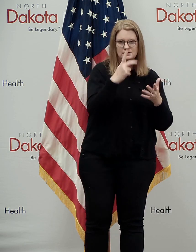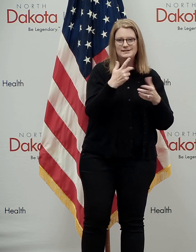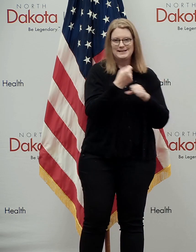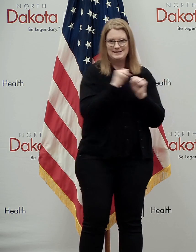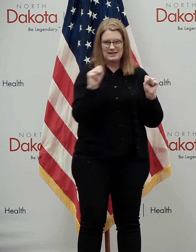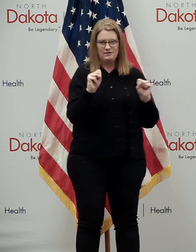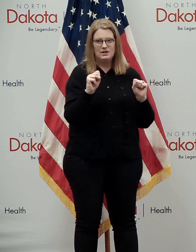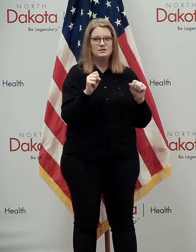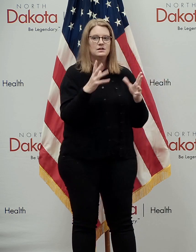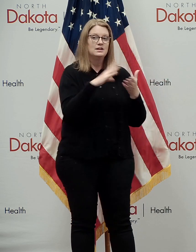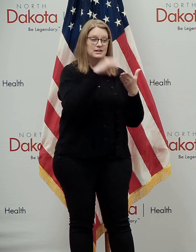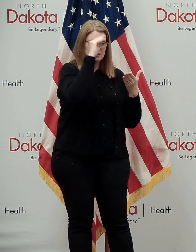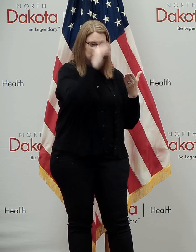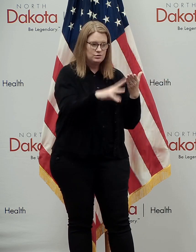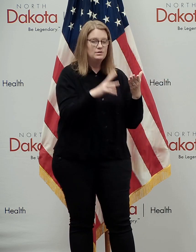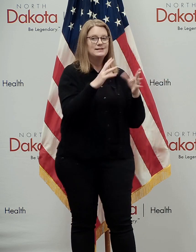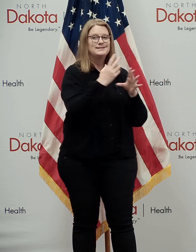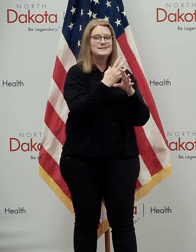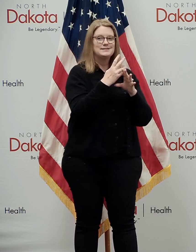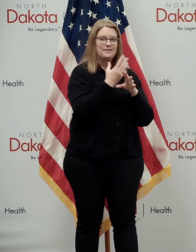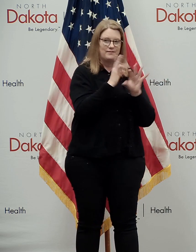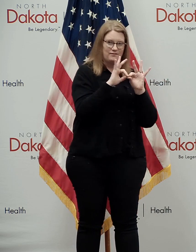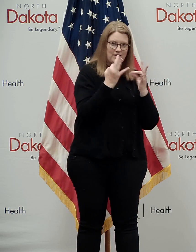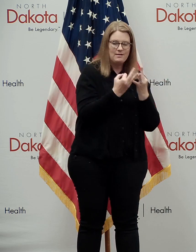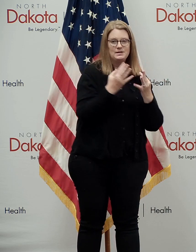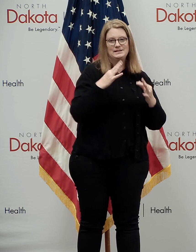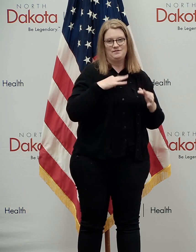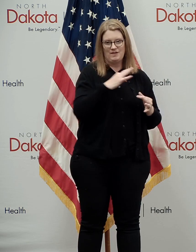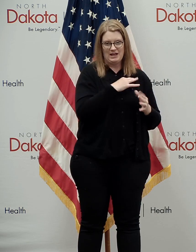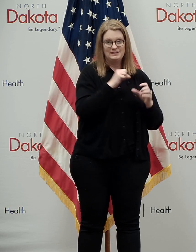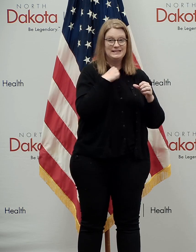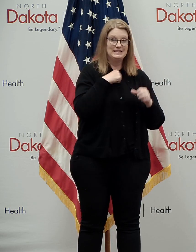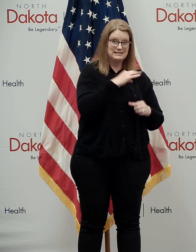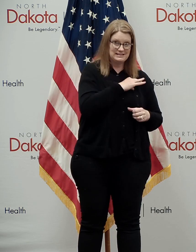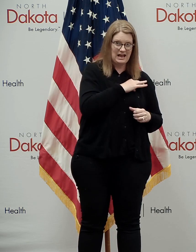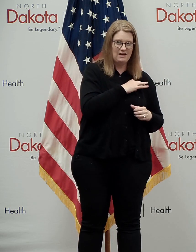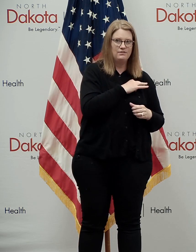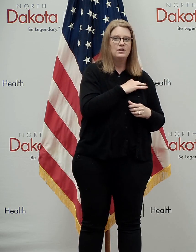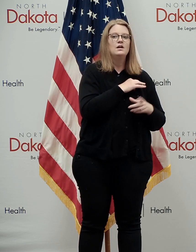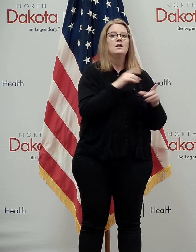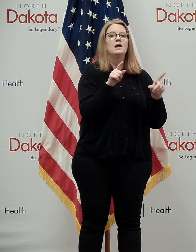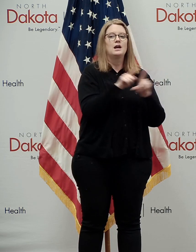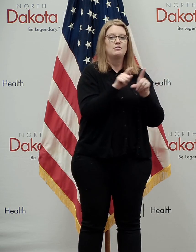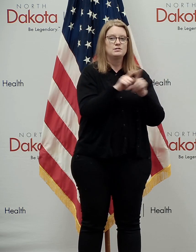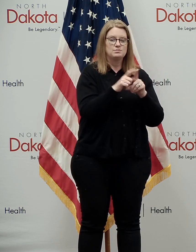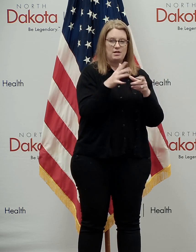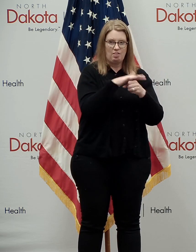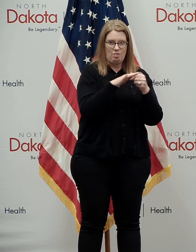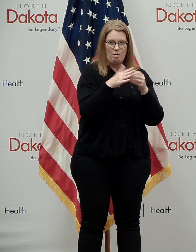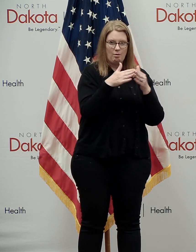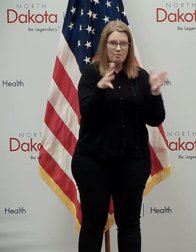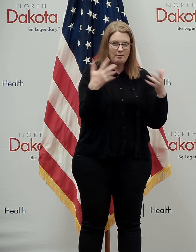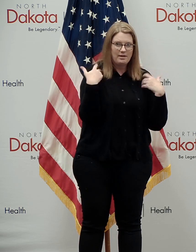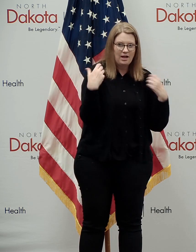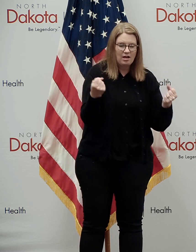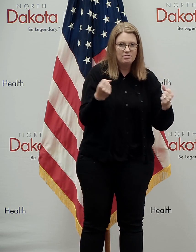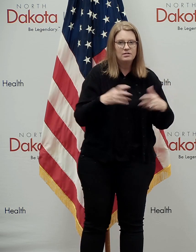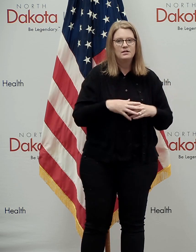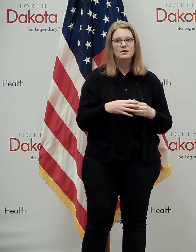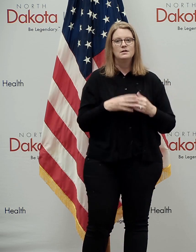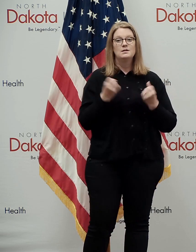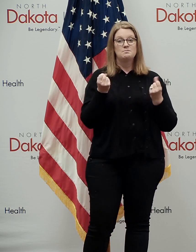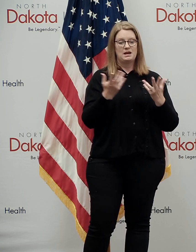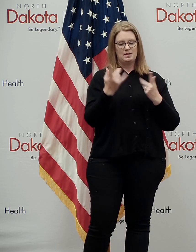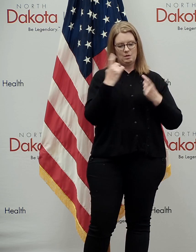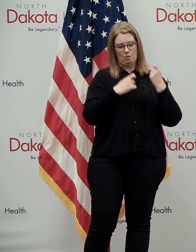students, families, faculty, and staff. And so the conversations and the comments that I've been getting are people are